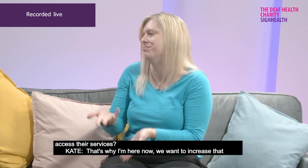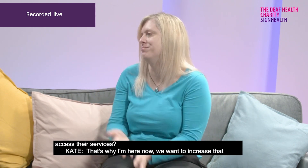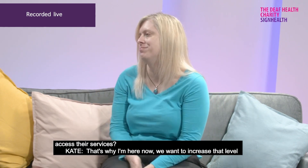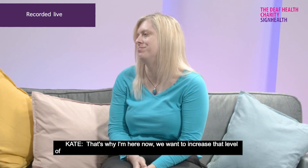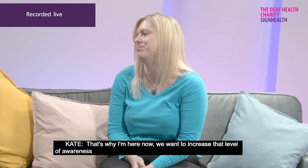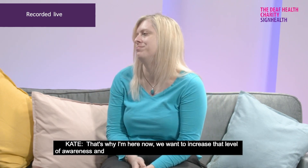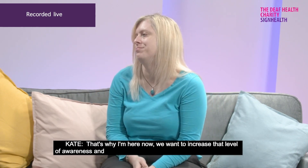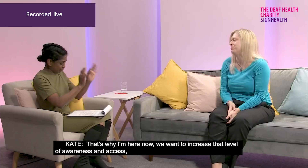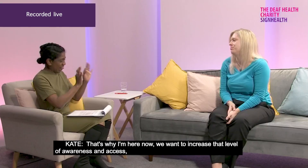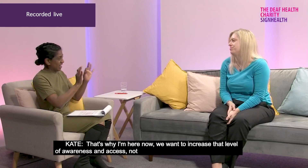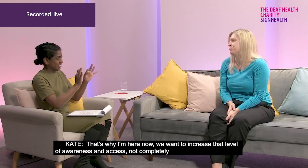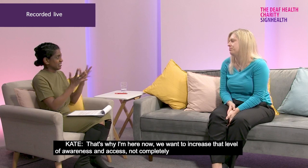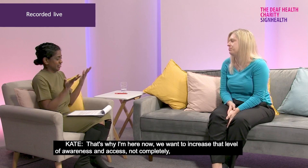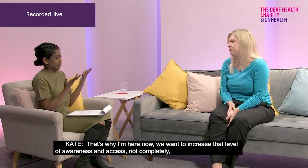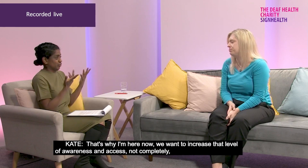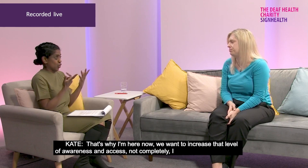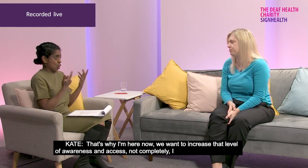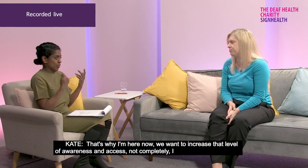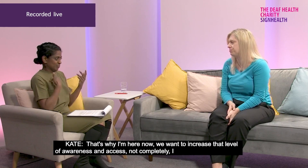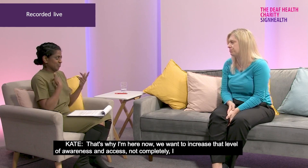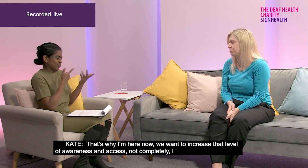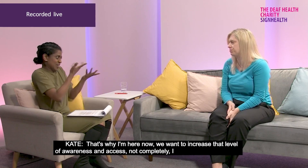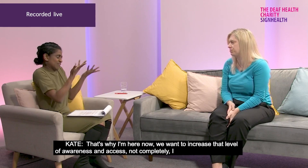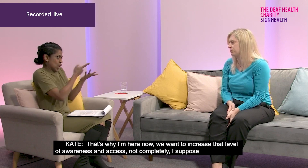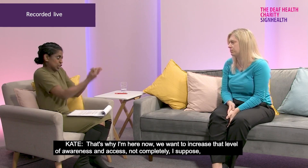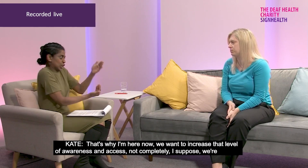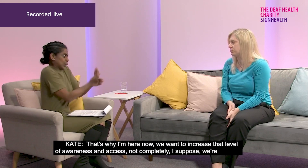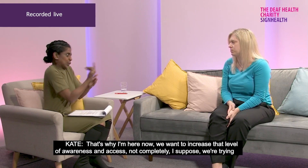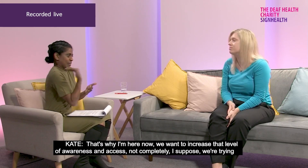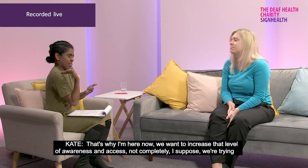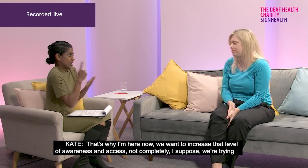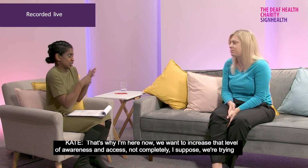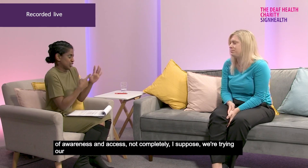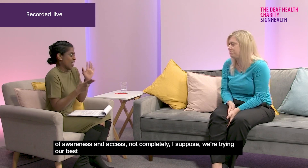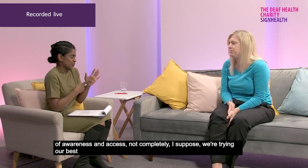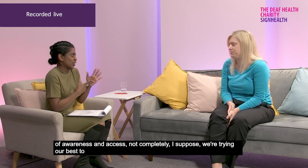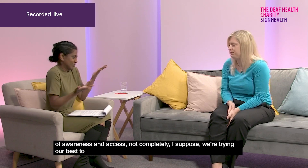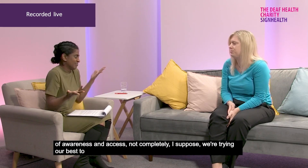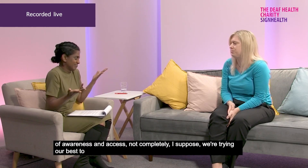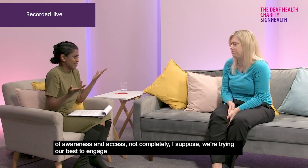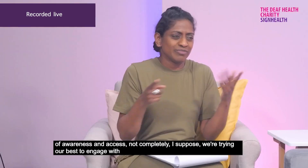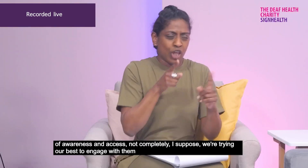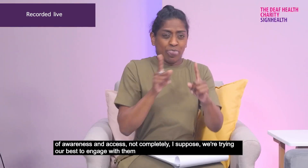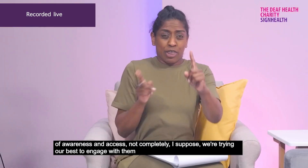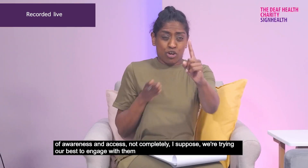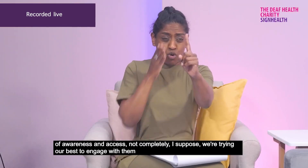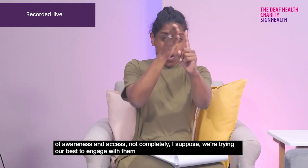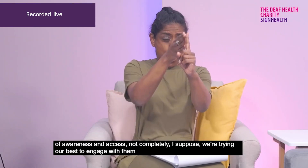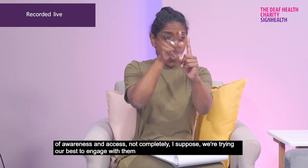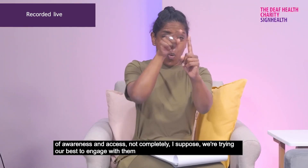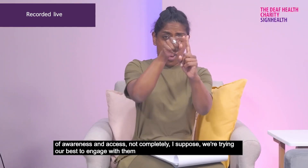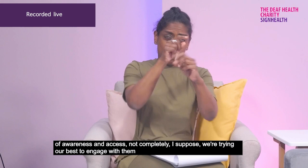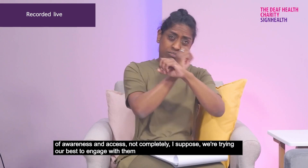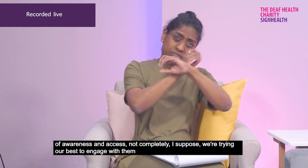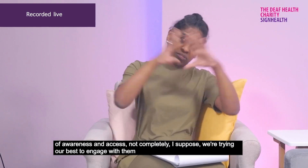of awareness and access. Not completely, I suppose. We're trying our best to engage with them. Oh,